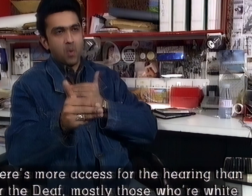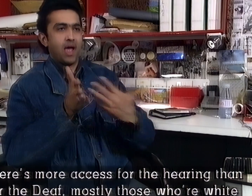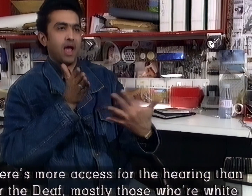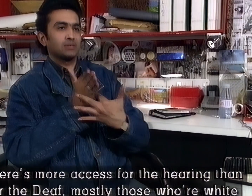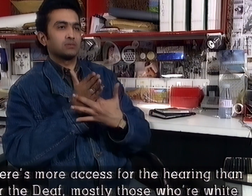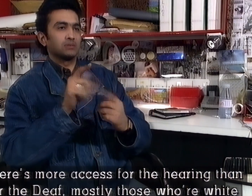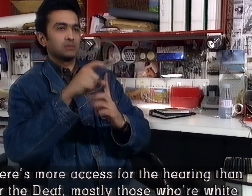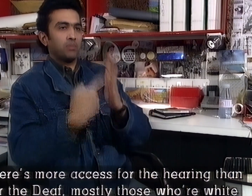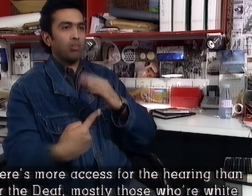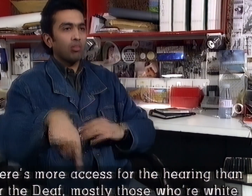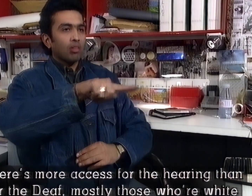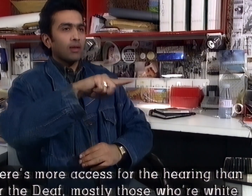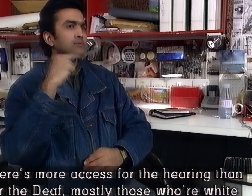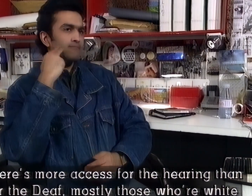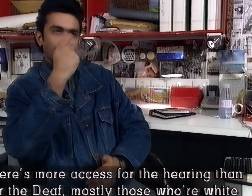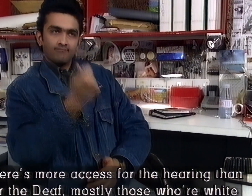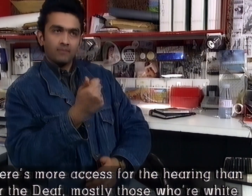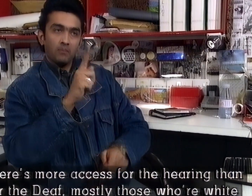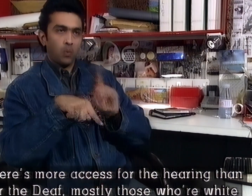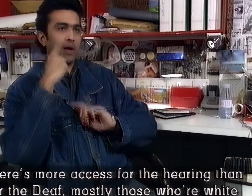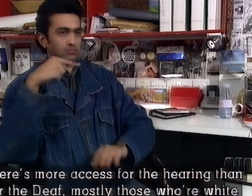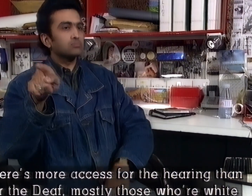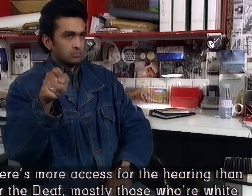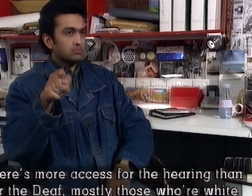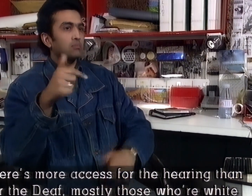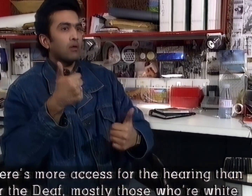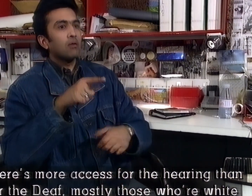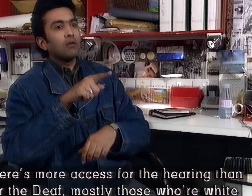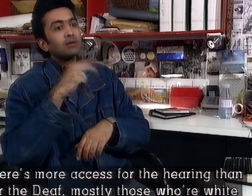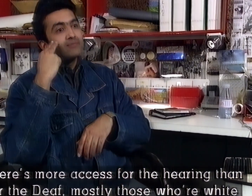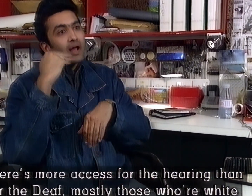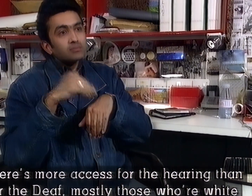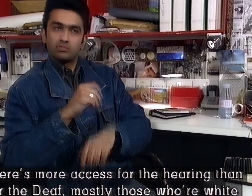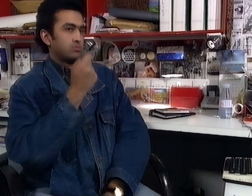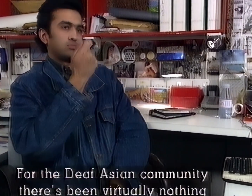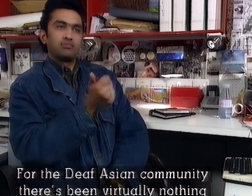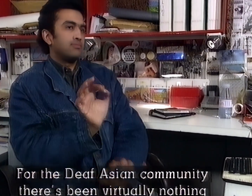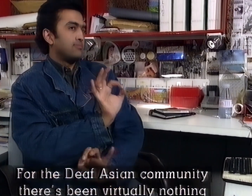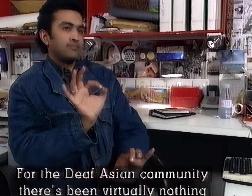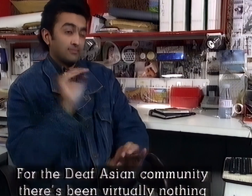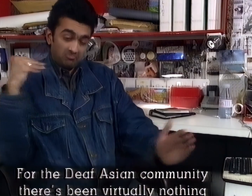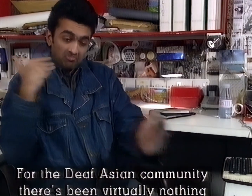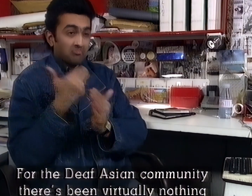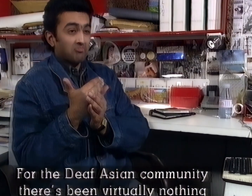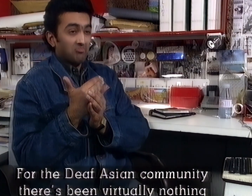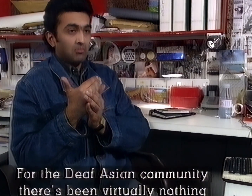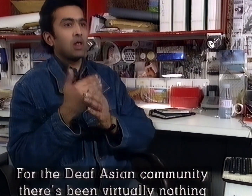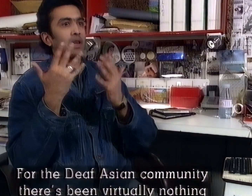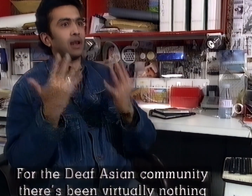disabled hearing people rather than for those who are deaf, and mostly those who are white. For the deaf Asian community, there has been virtually nothing